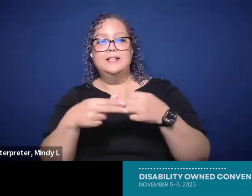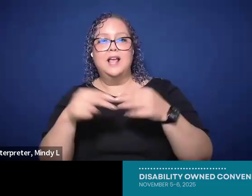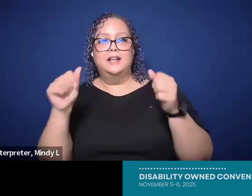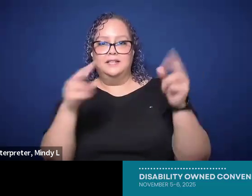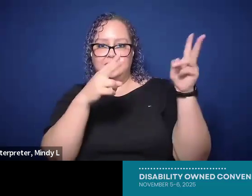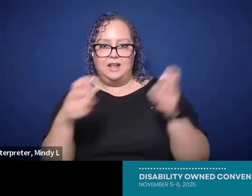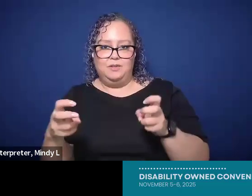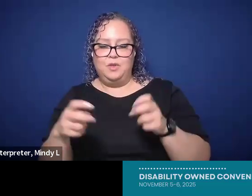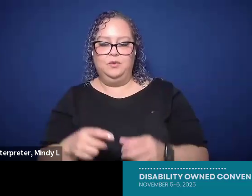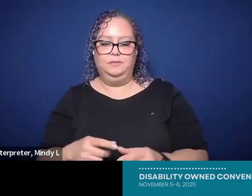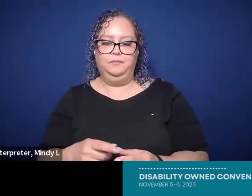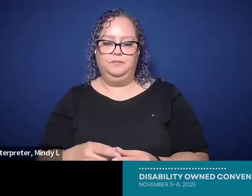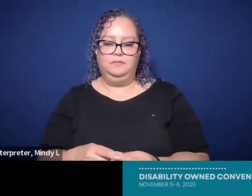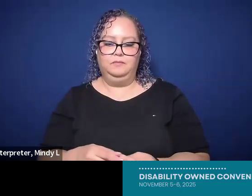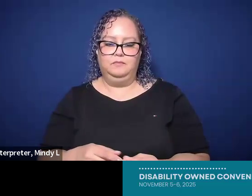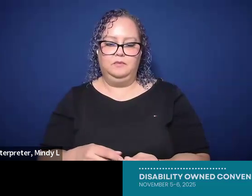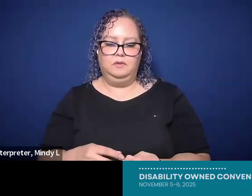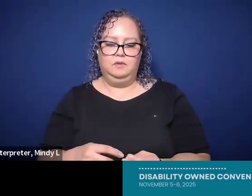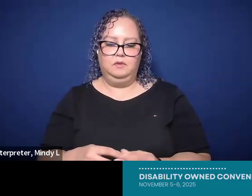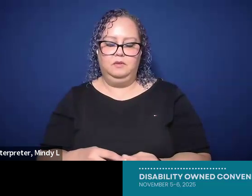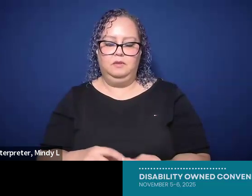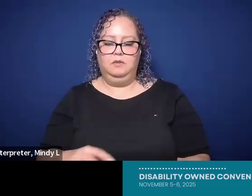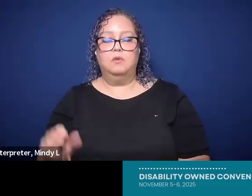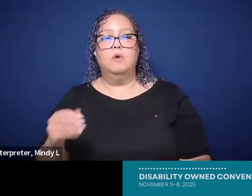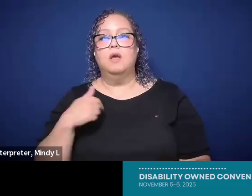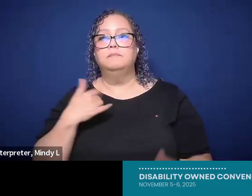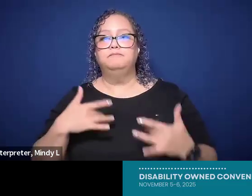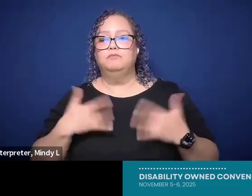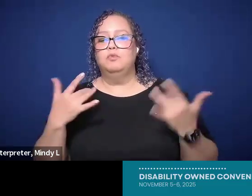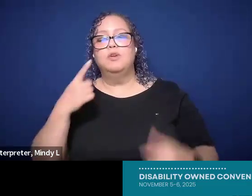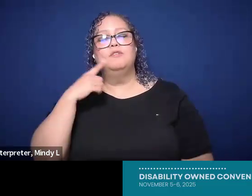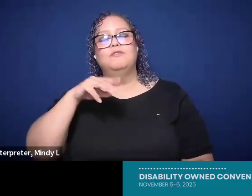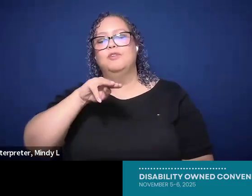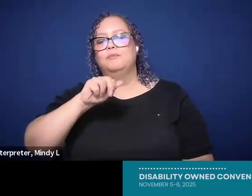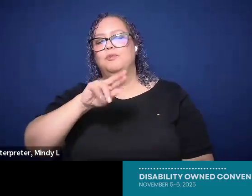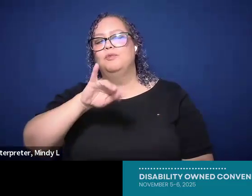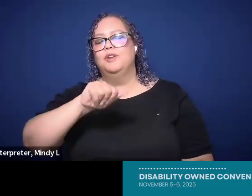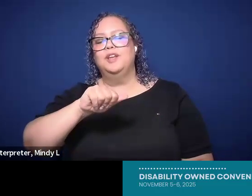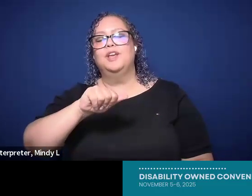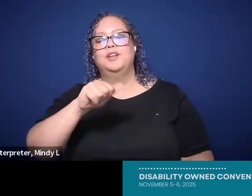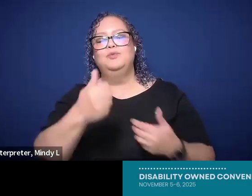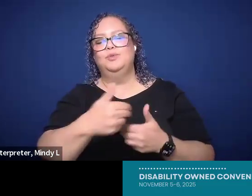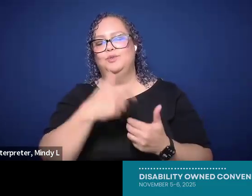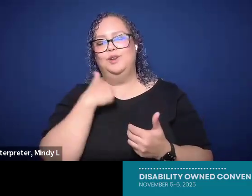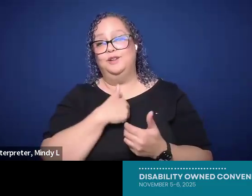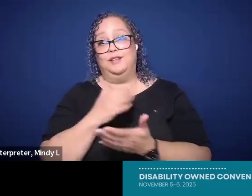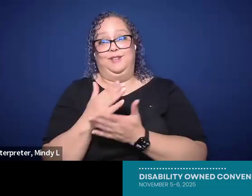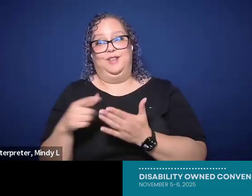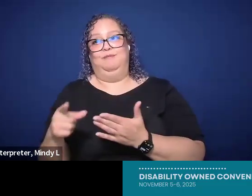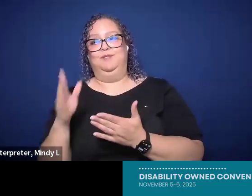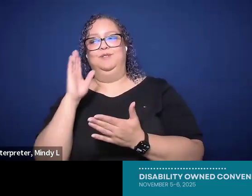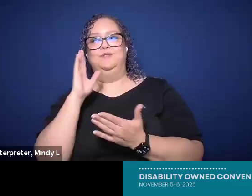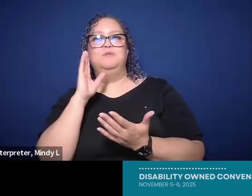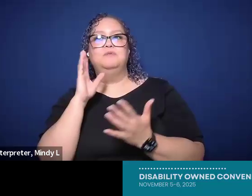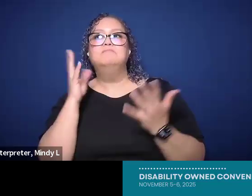downloaded. So with all that out of the way, I am so delighted for Maria to join us. Some of you will have just heard her do an amazing panel with the rest of